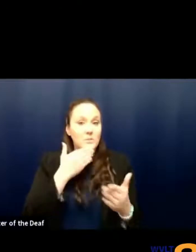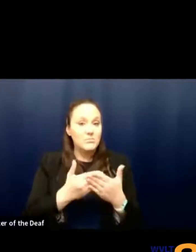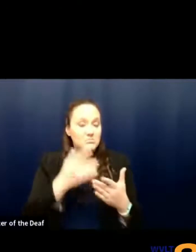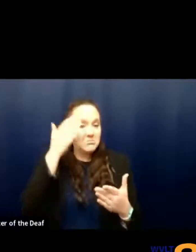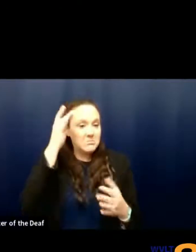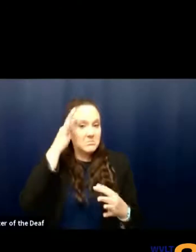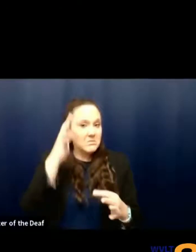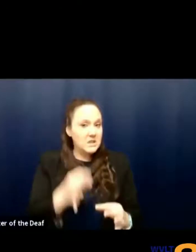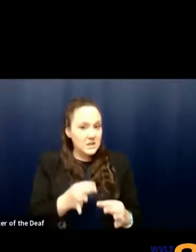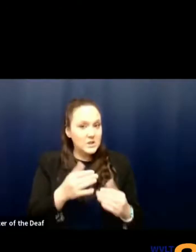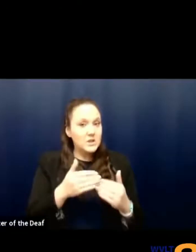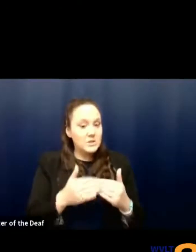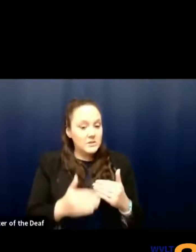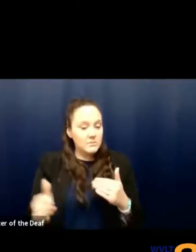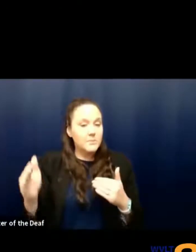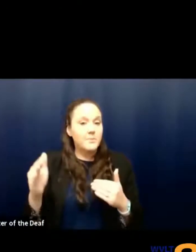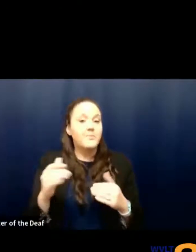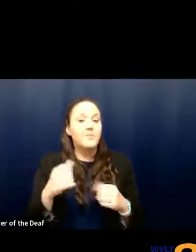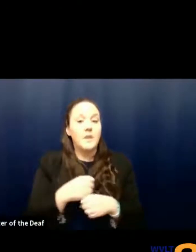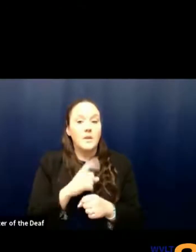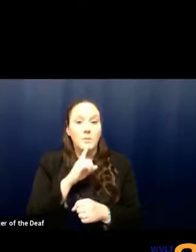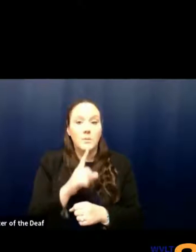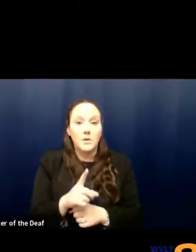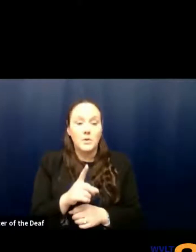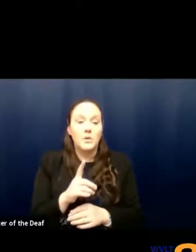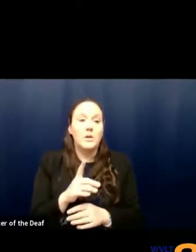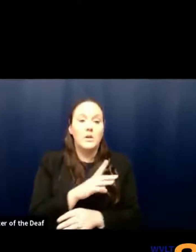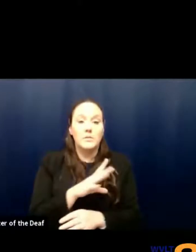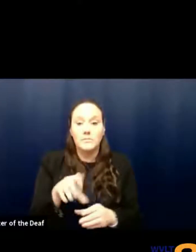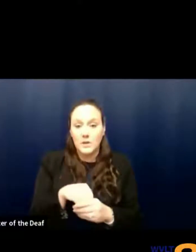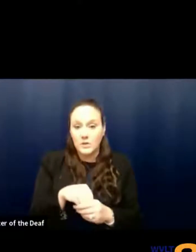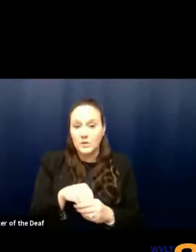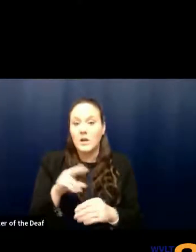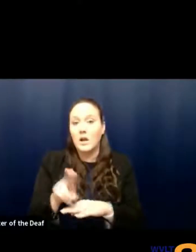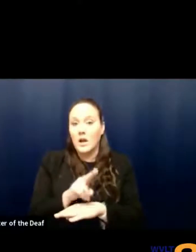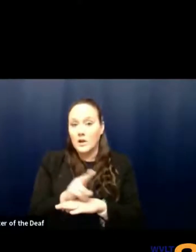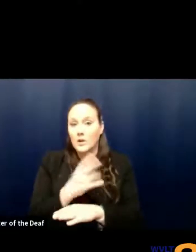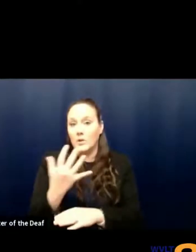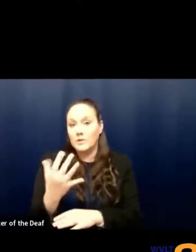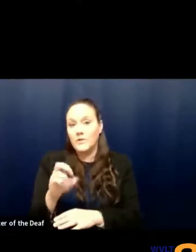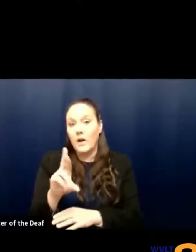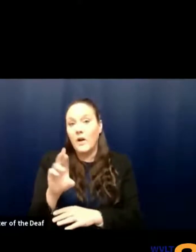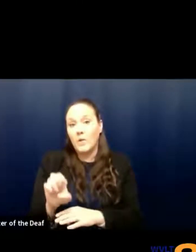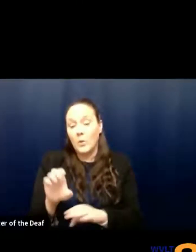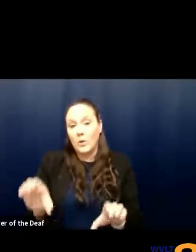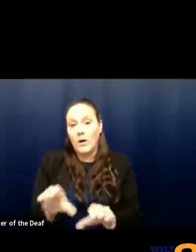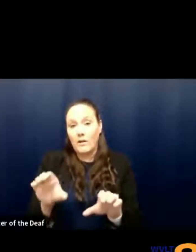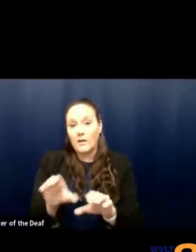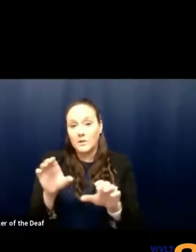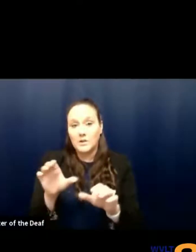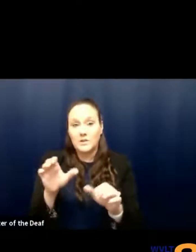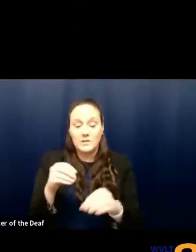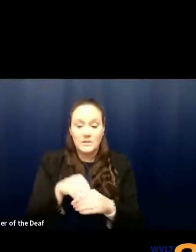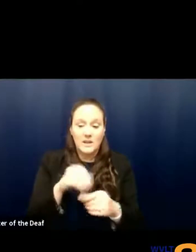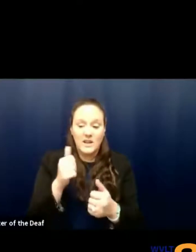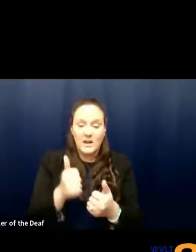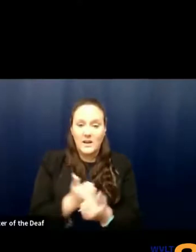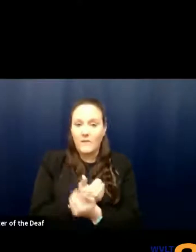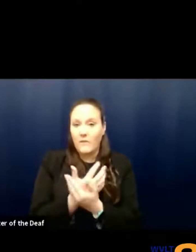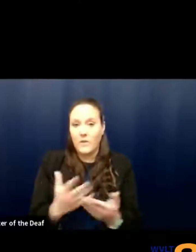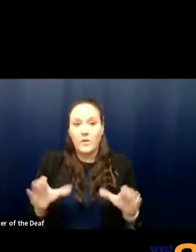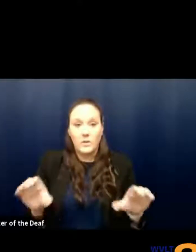move forward to be able to incorporate and utilize the 5 core actions in all of what they're doing. And so we really hope that